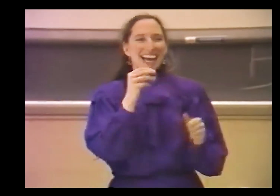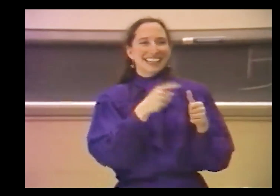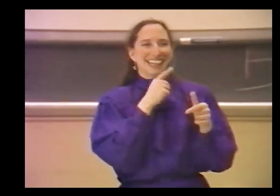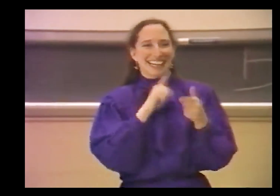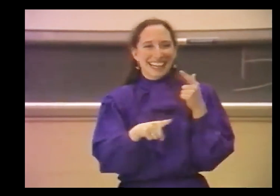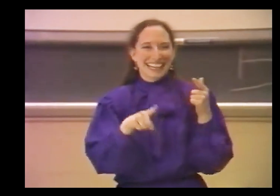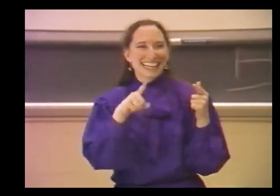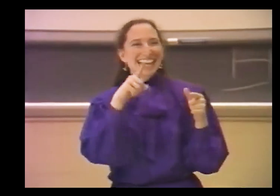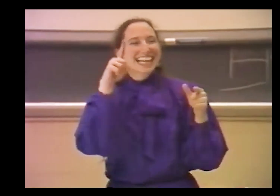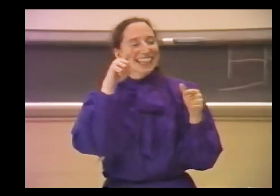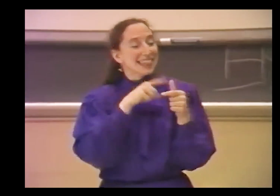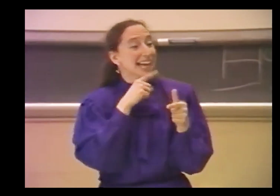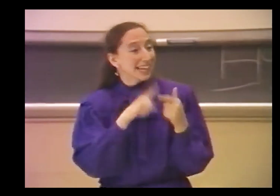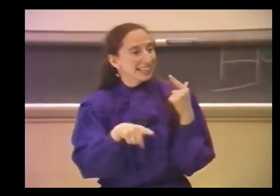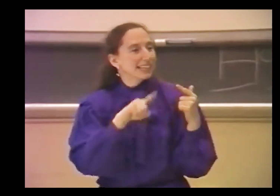And then